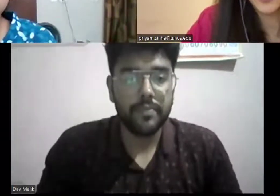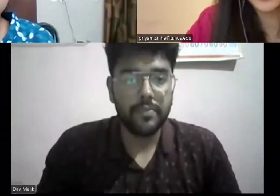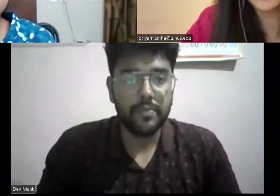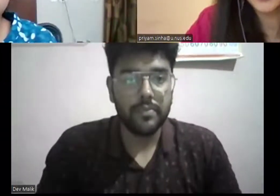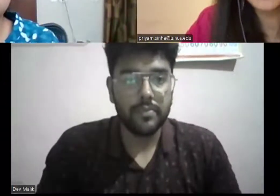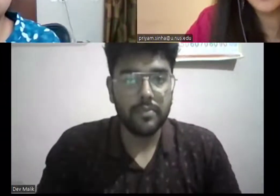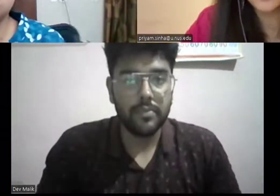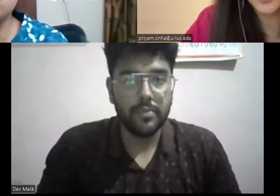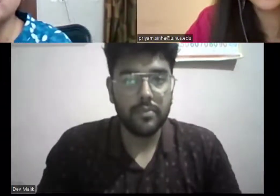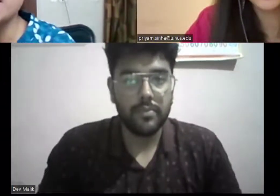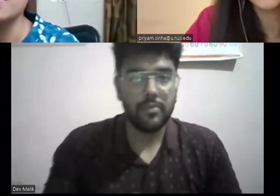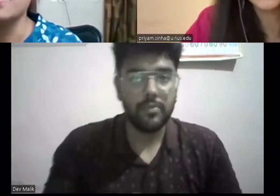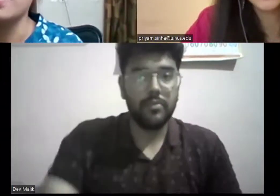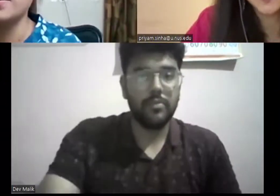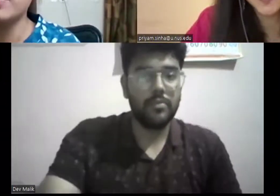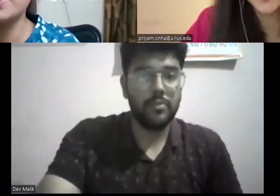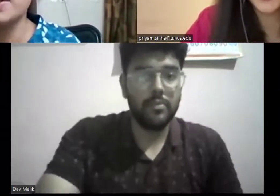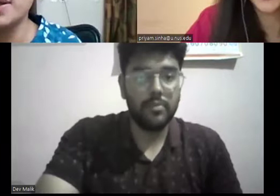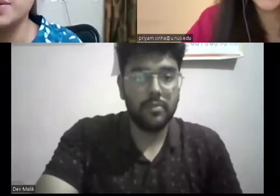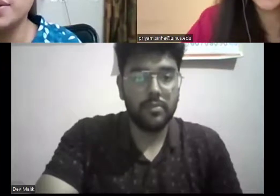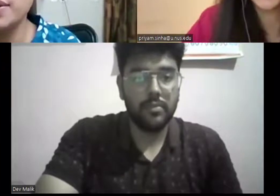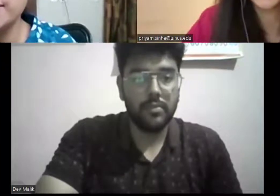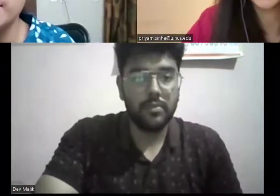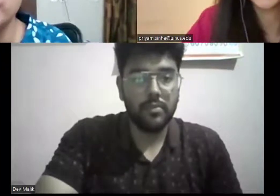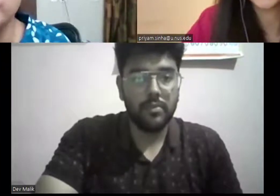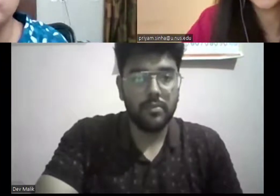It's by Himani Vadua. Yeah.